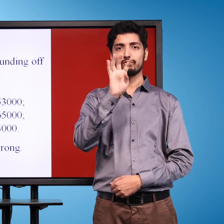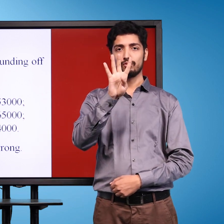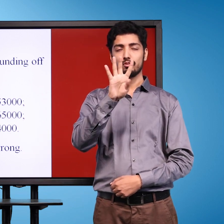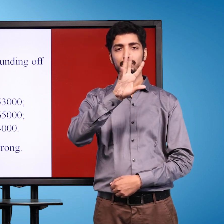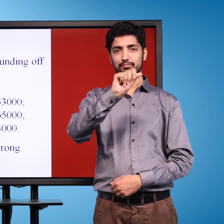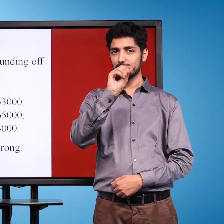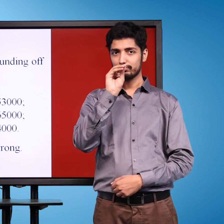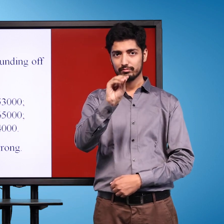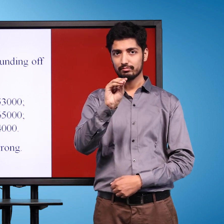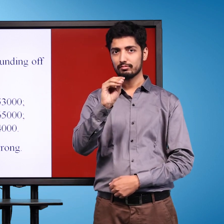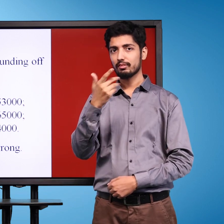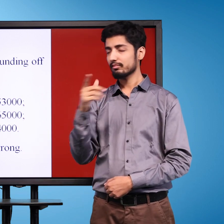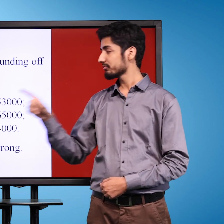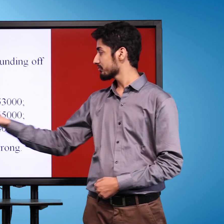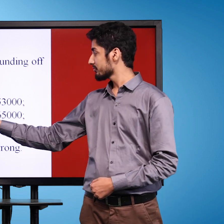6,404 as 6,000.